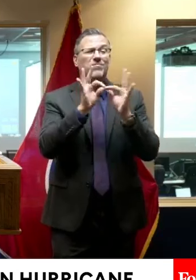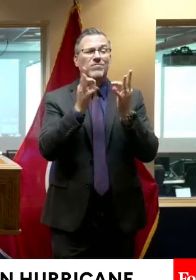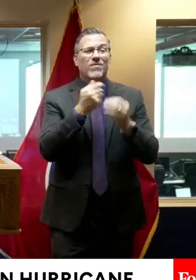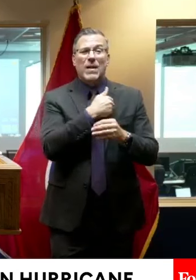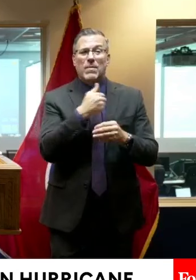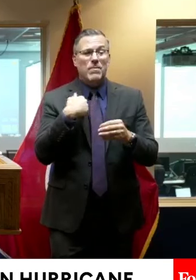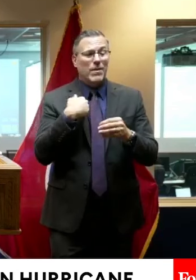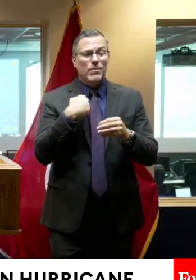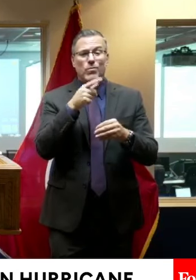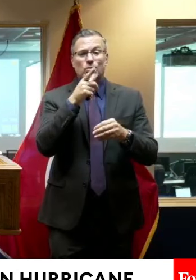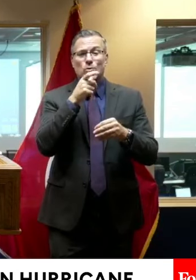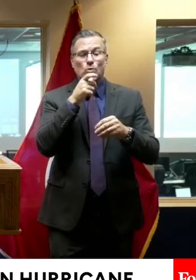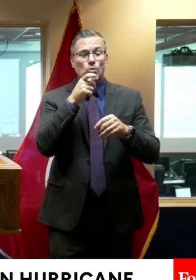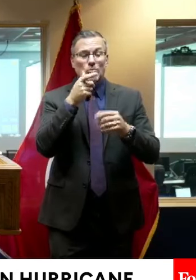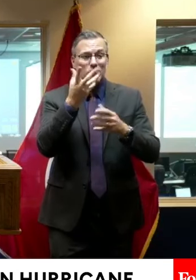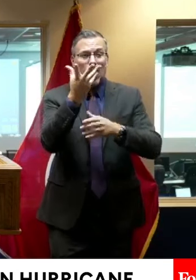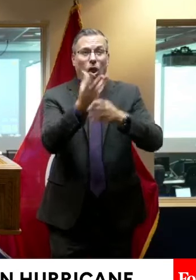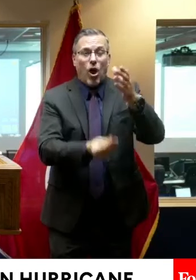that plant, but all across the state.